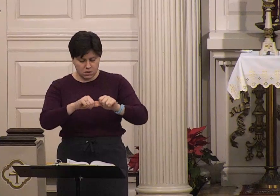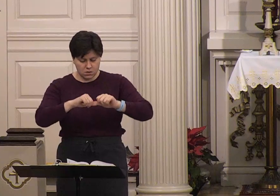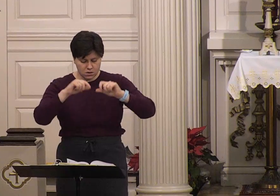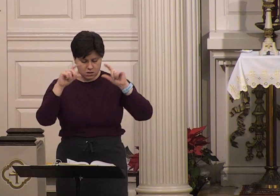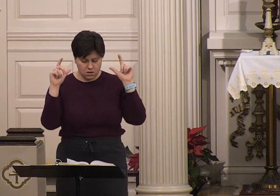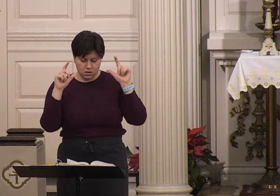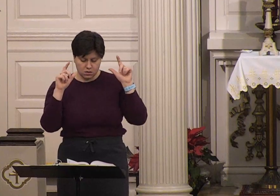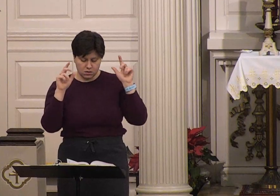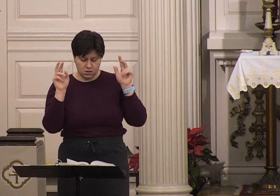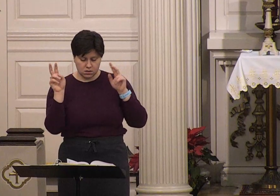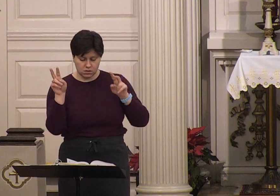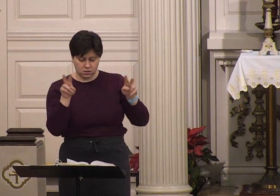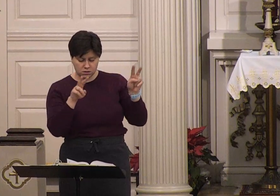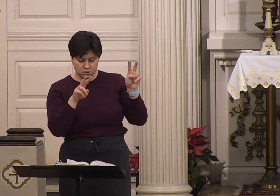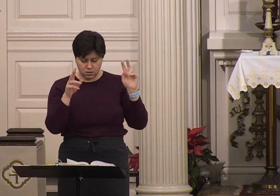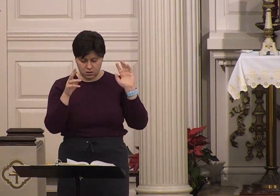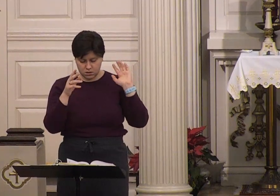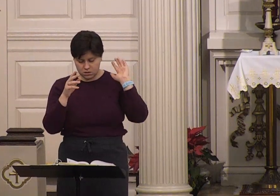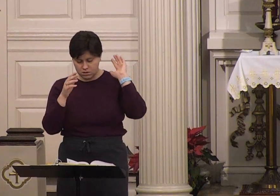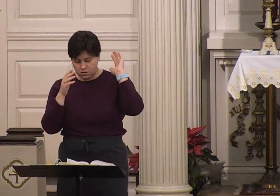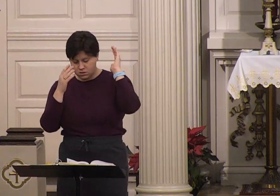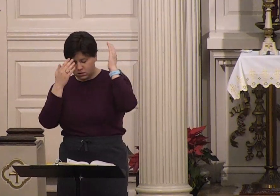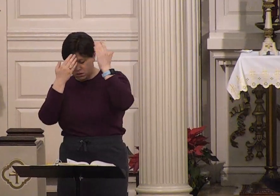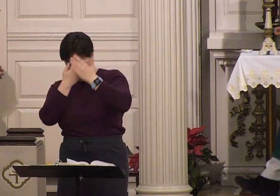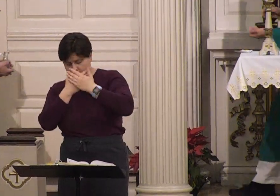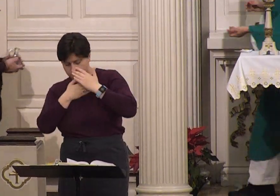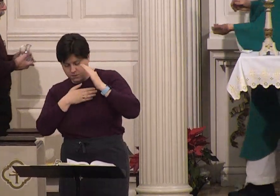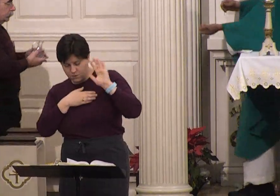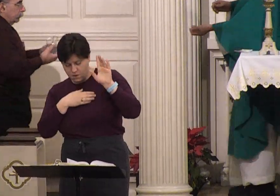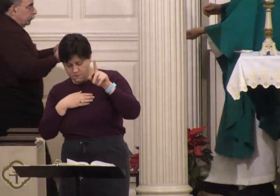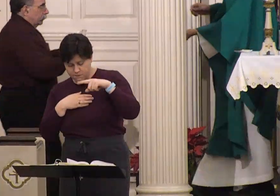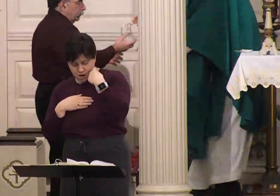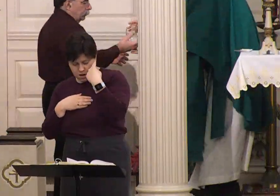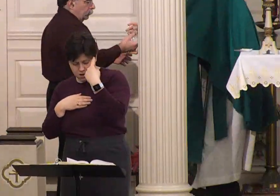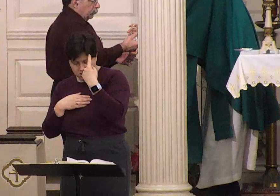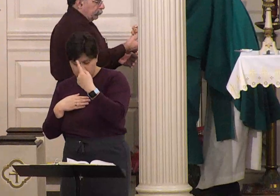eye, veil their faces to the